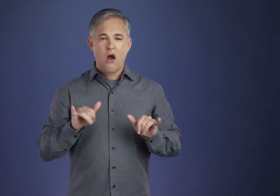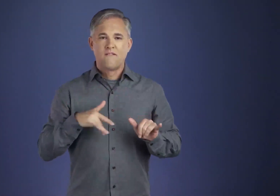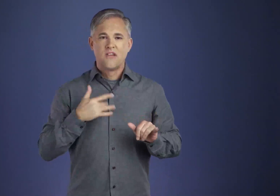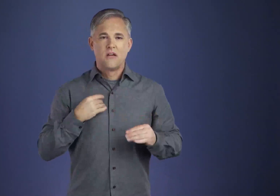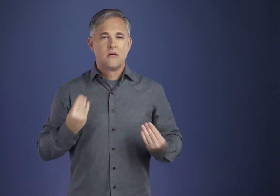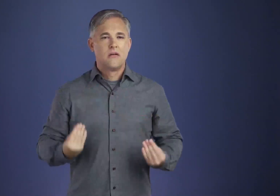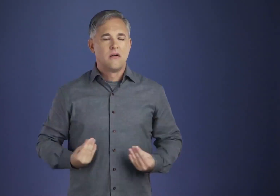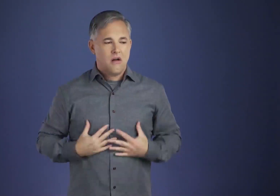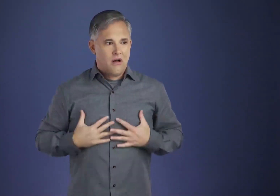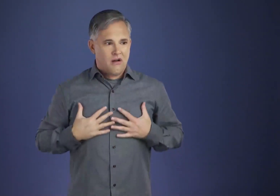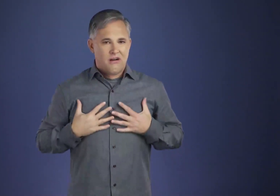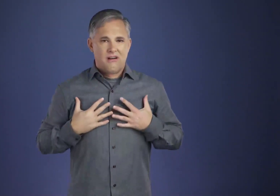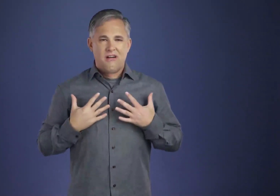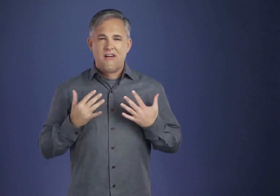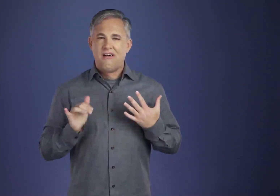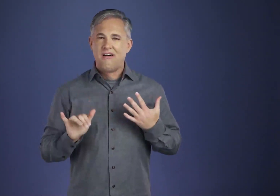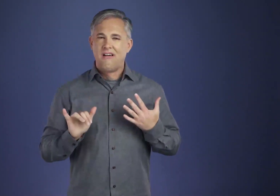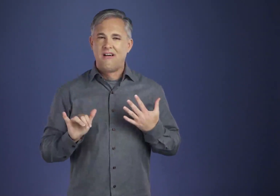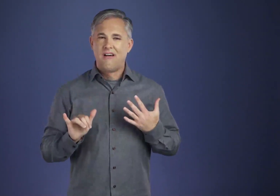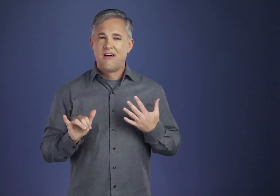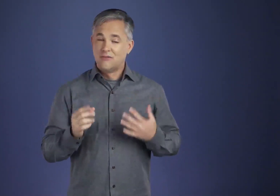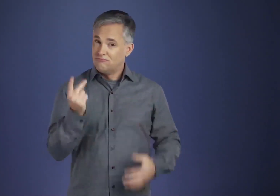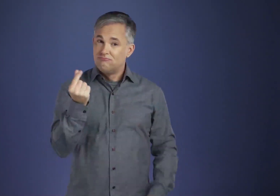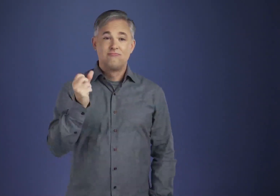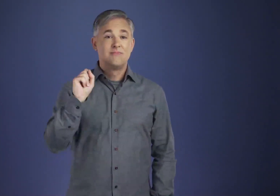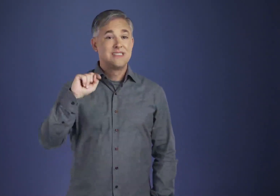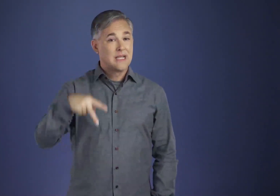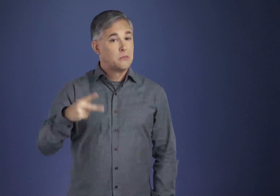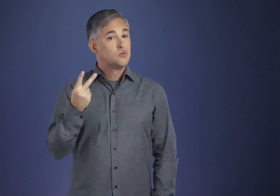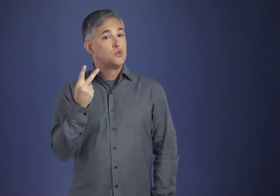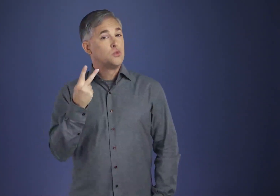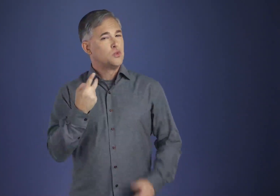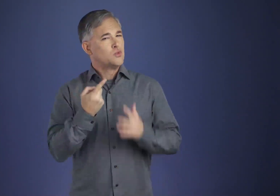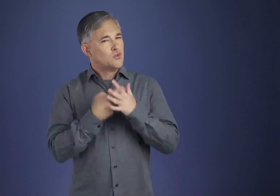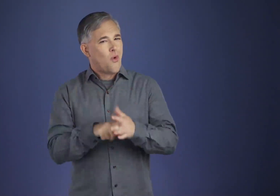and very gradually began to infiltrate my life.